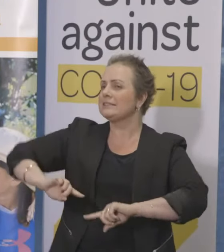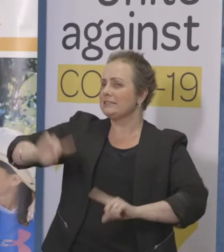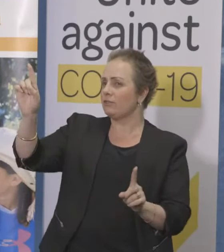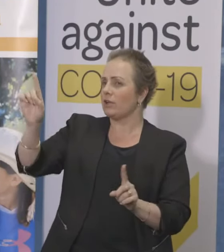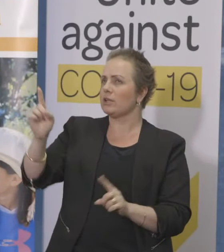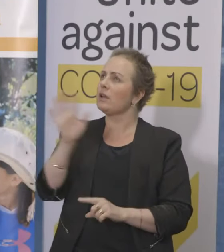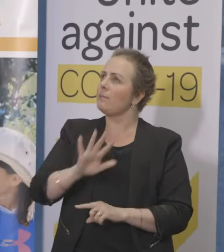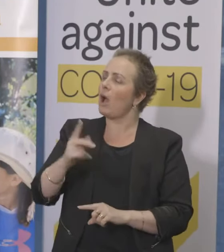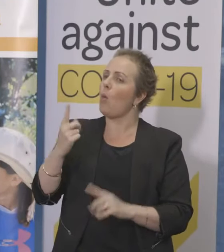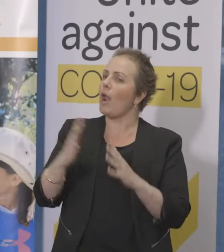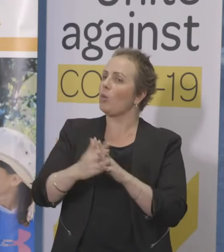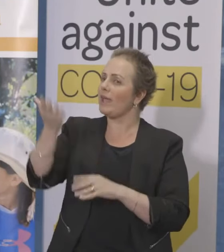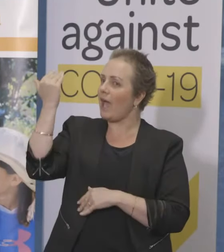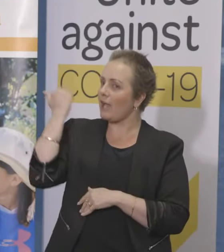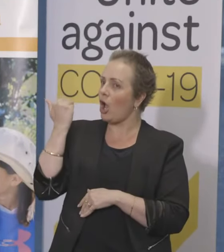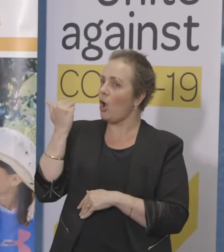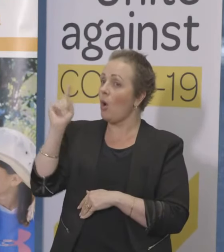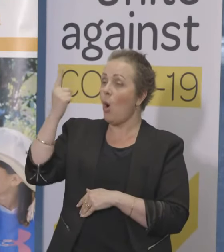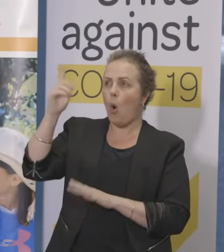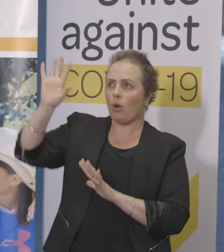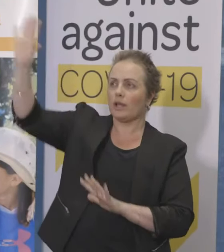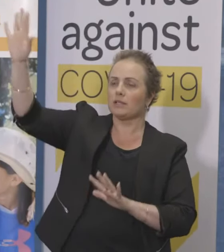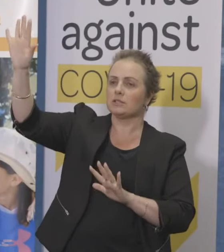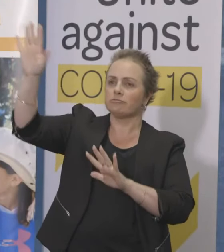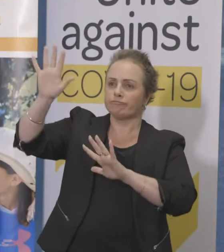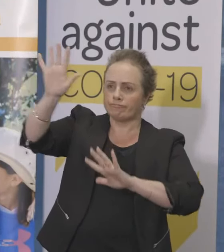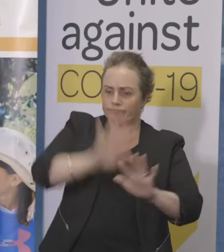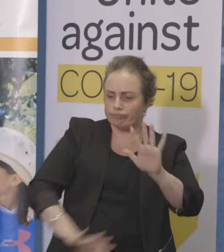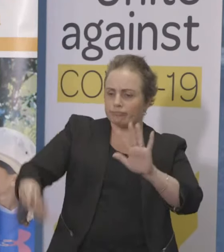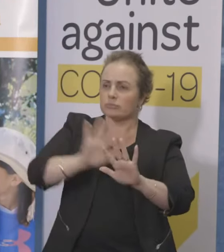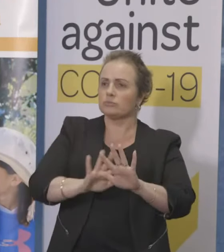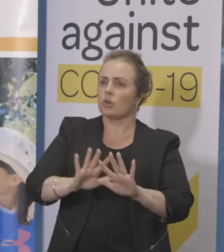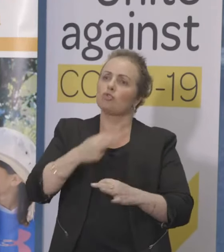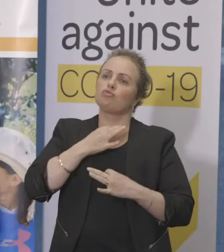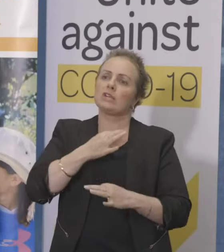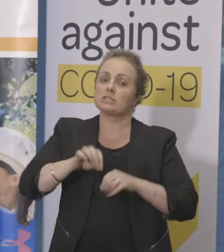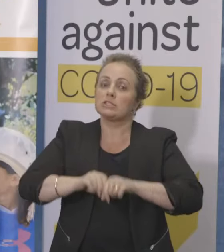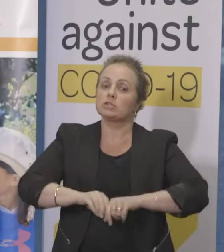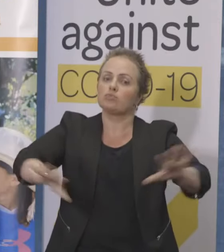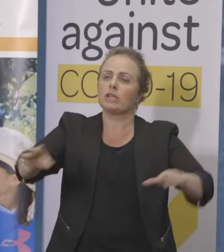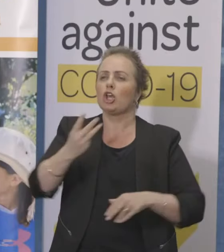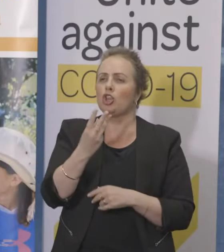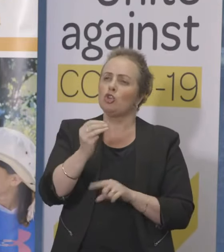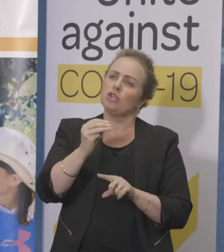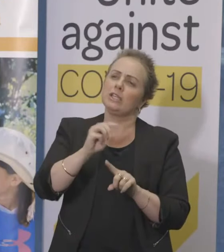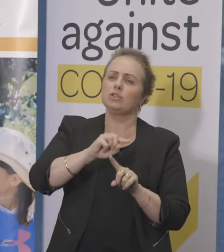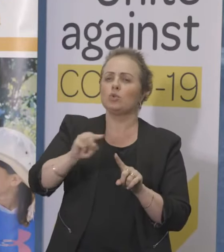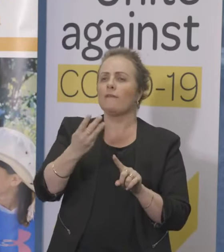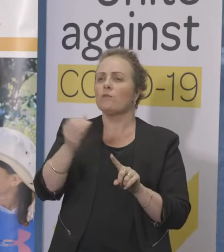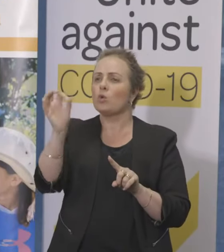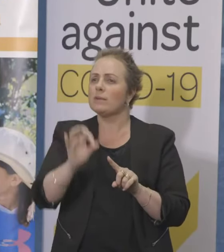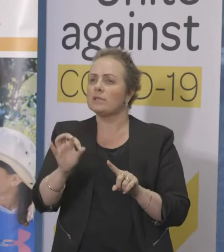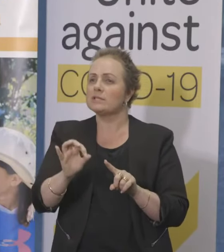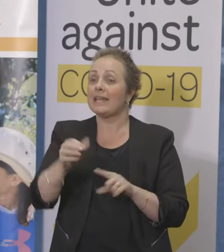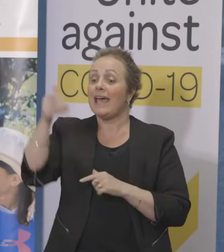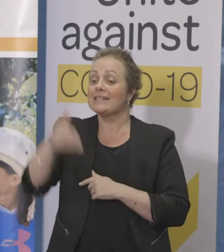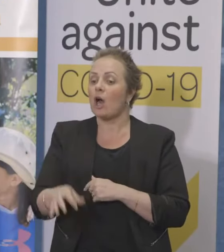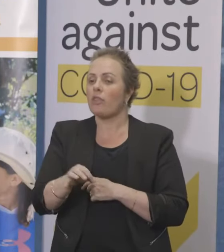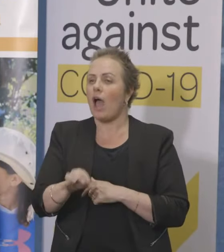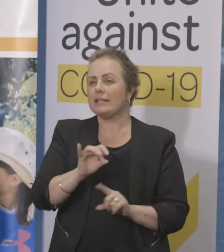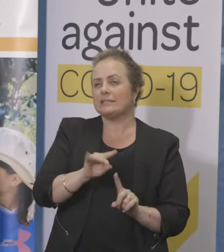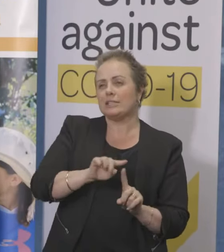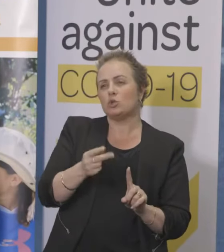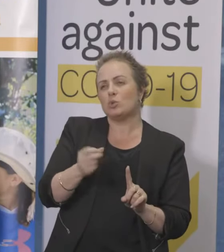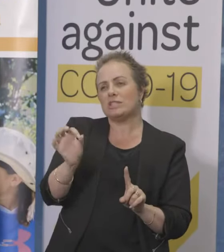about a week ago. Outside of Auckland, the risk was around 30 to 40%, and in the South Island, somewhere around 10 to 20%.